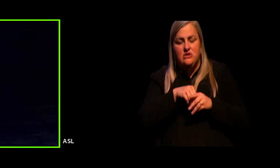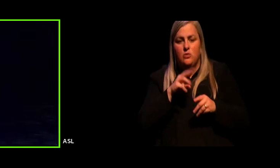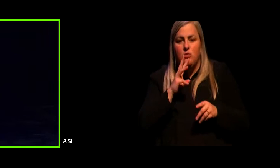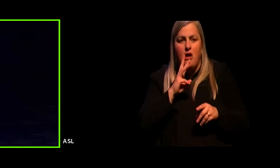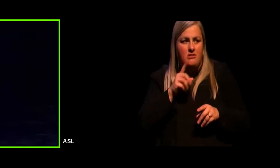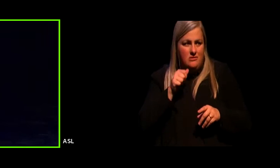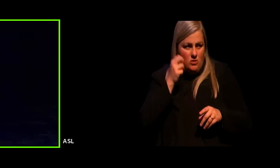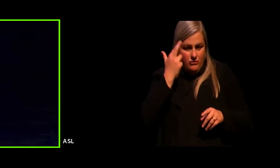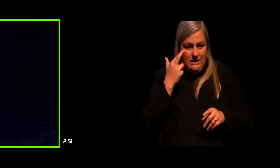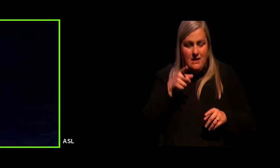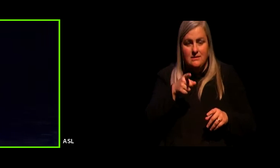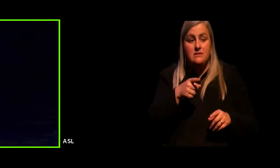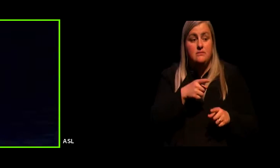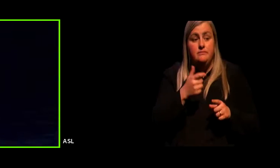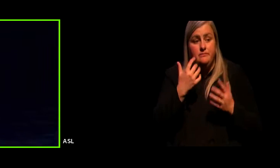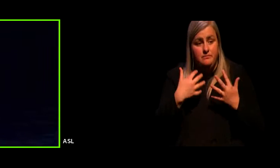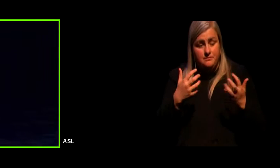the audience have a question?